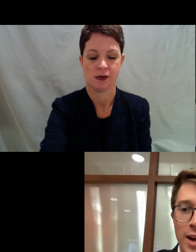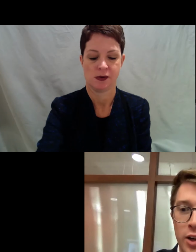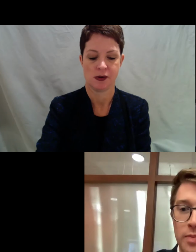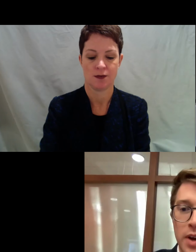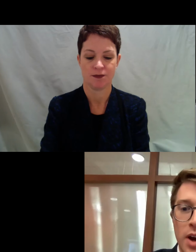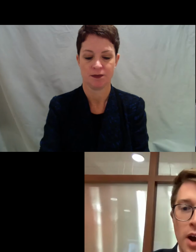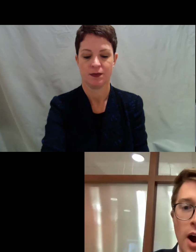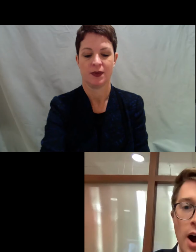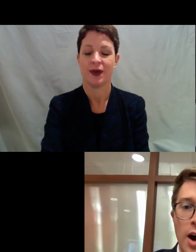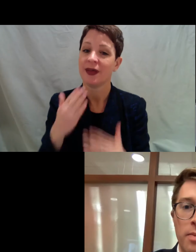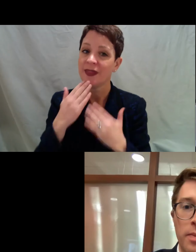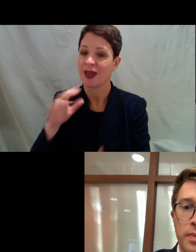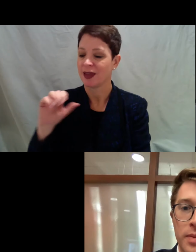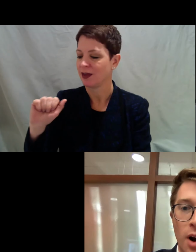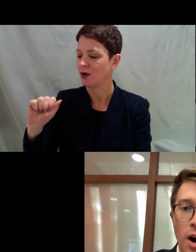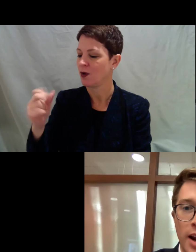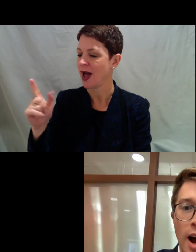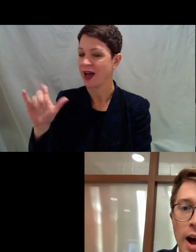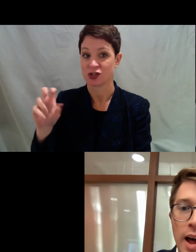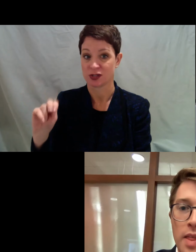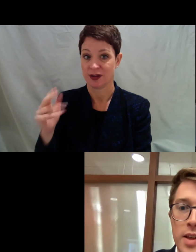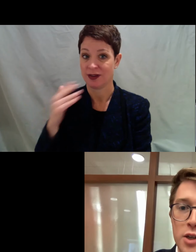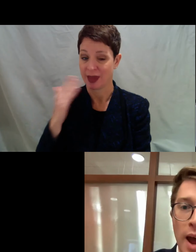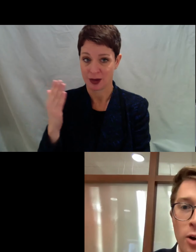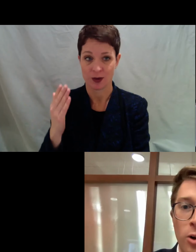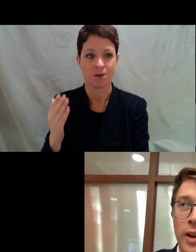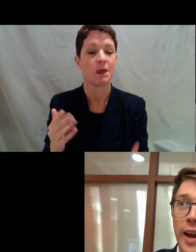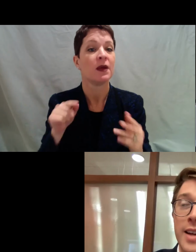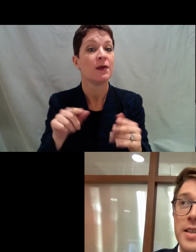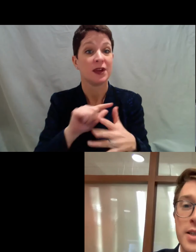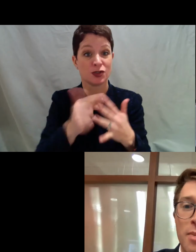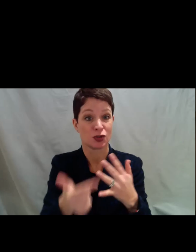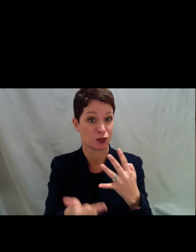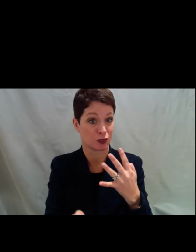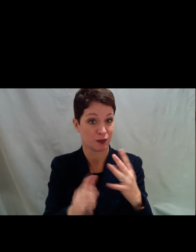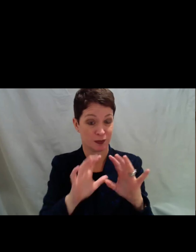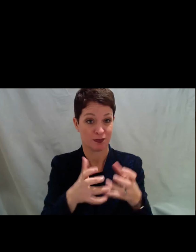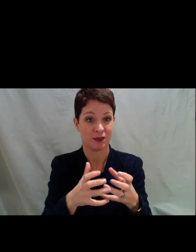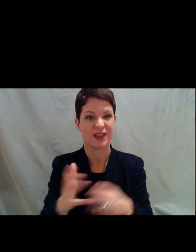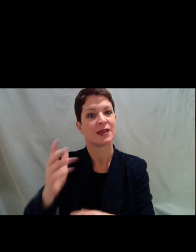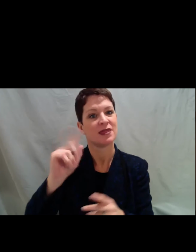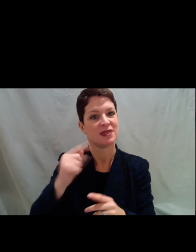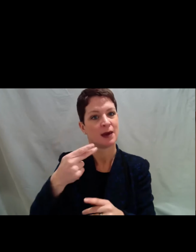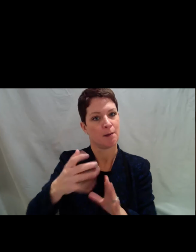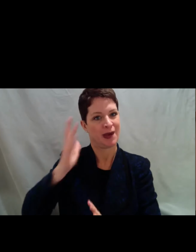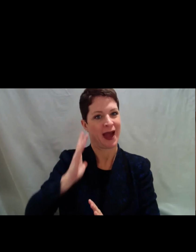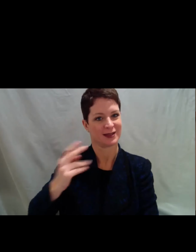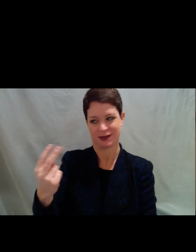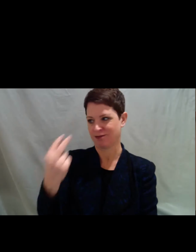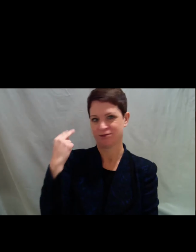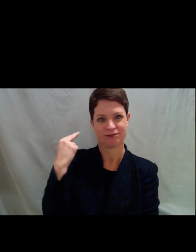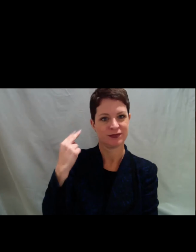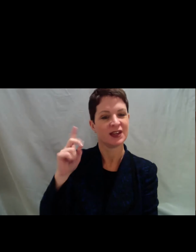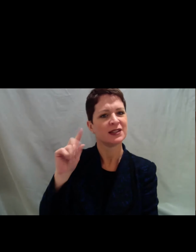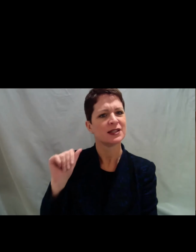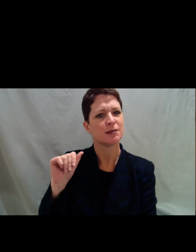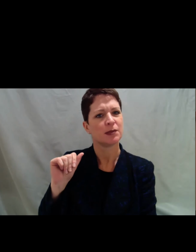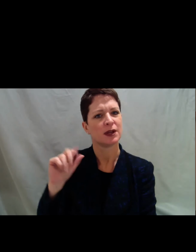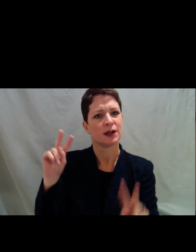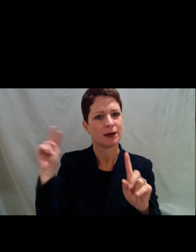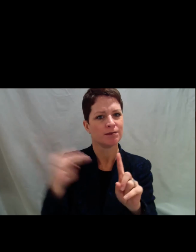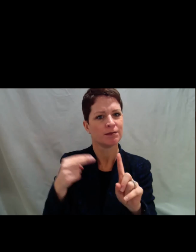Thank you, Ashlyn. All right, this panel again is The Past, and we're taking a look at the disability frame